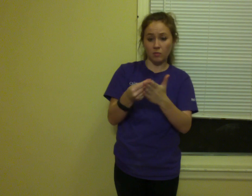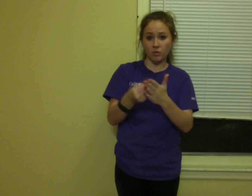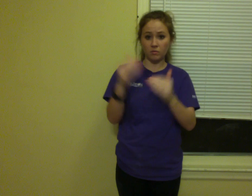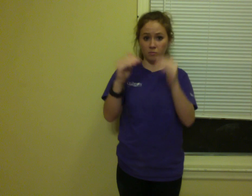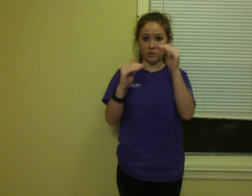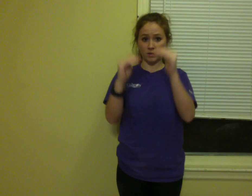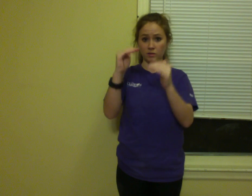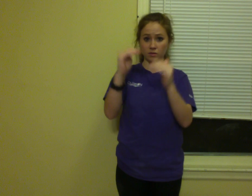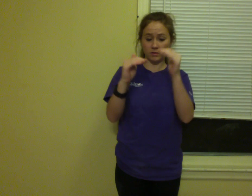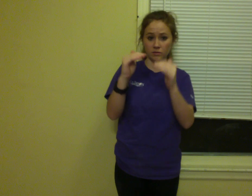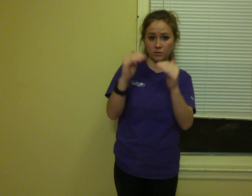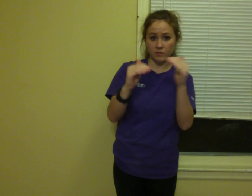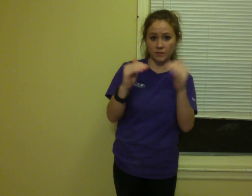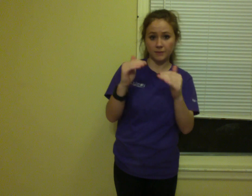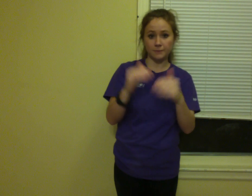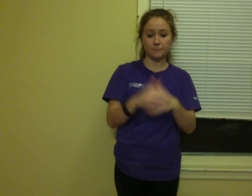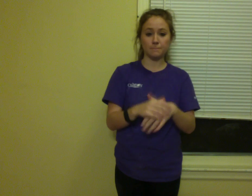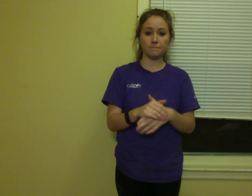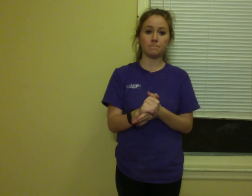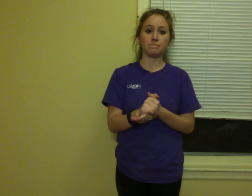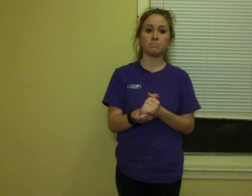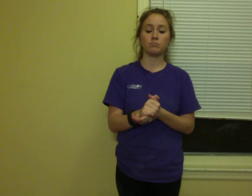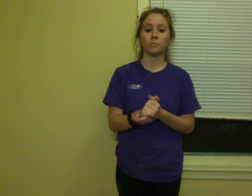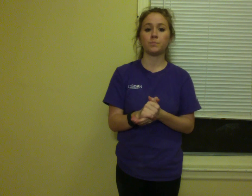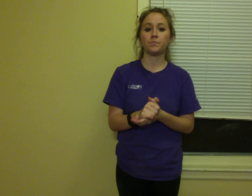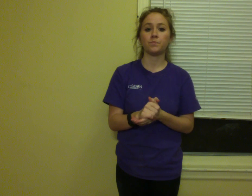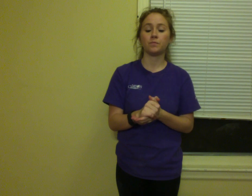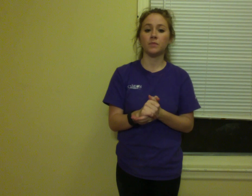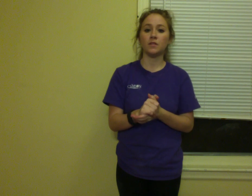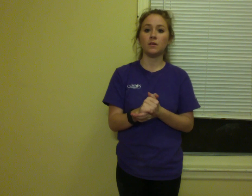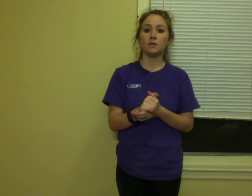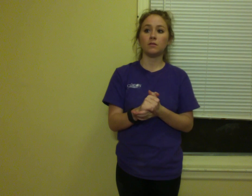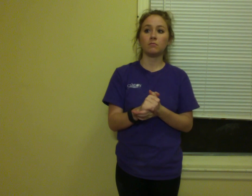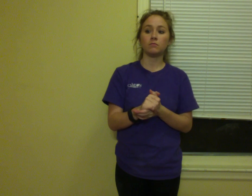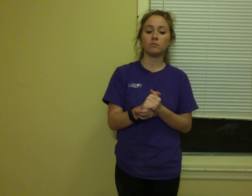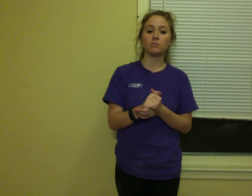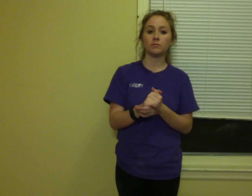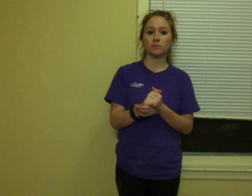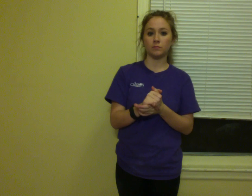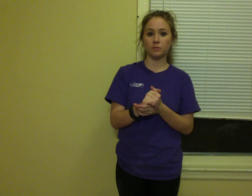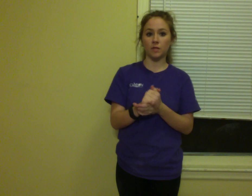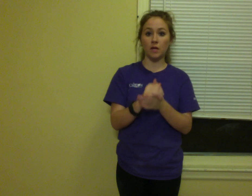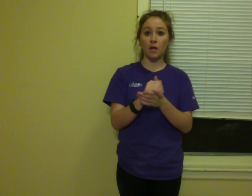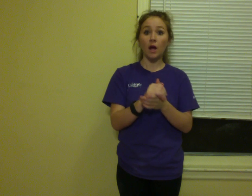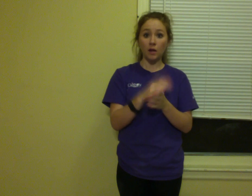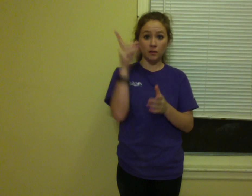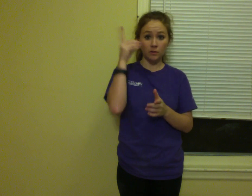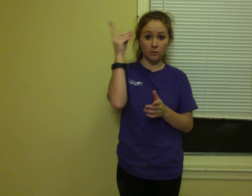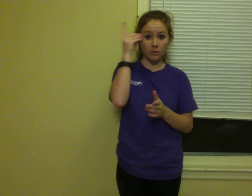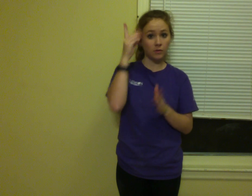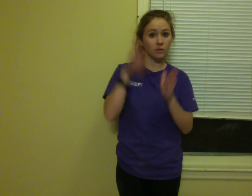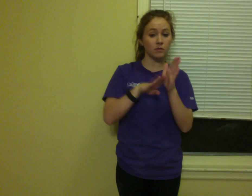The social observers of our time have also noted that the development of democracy usually goes hand in